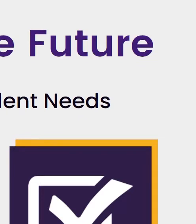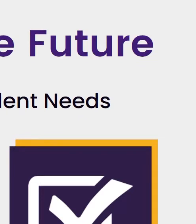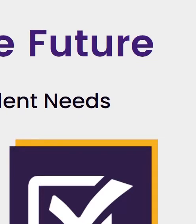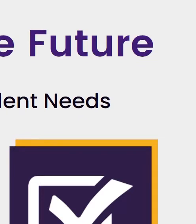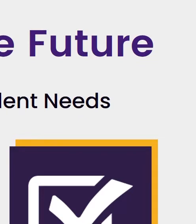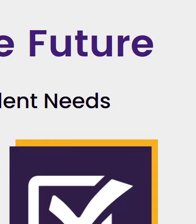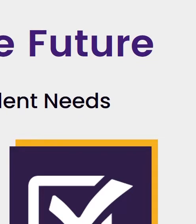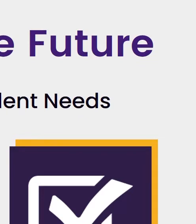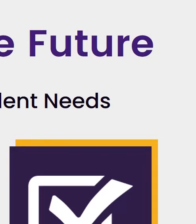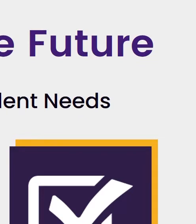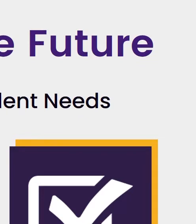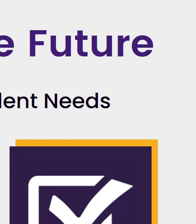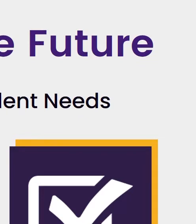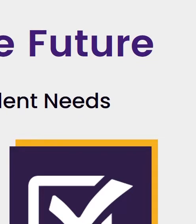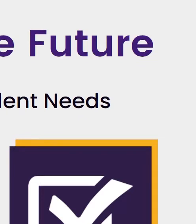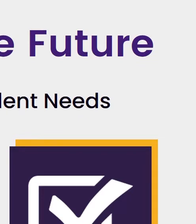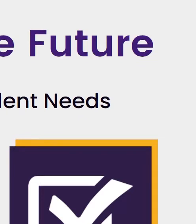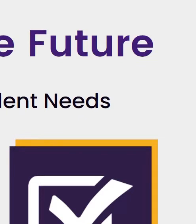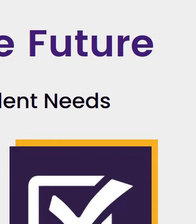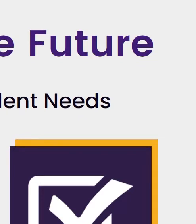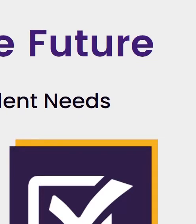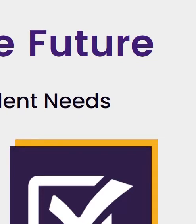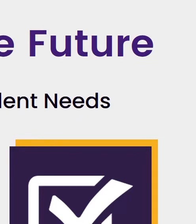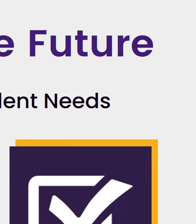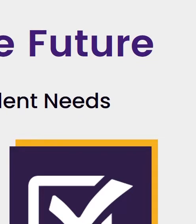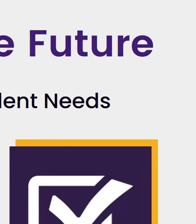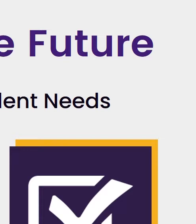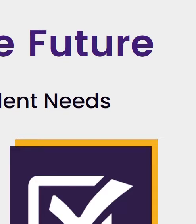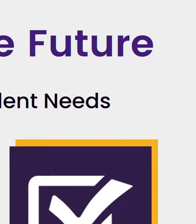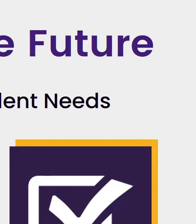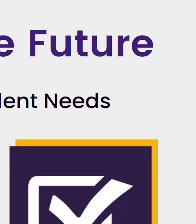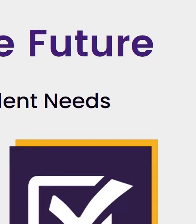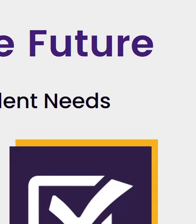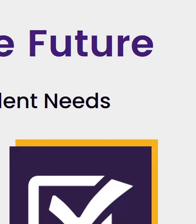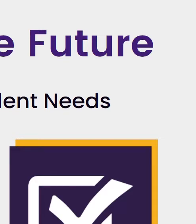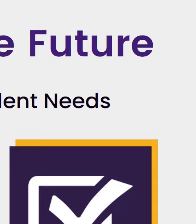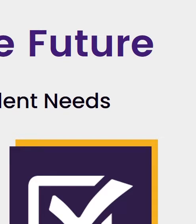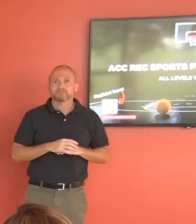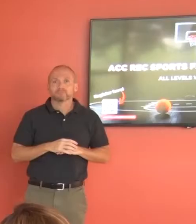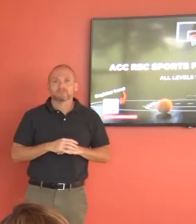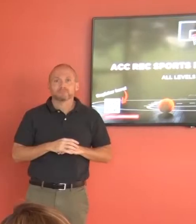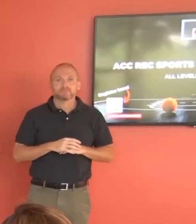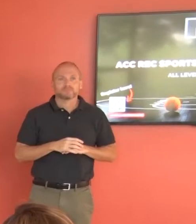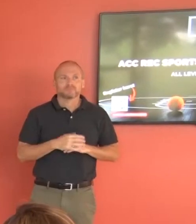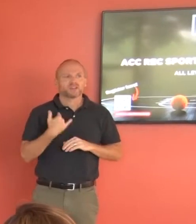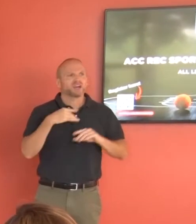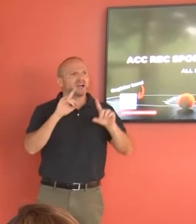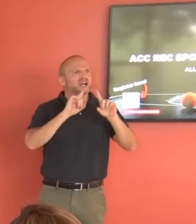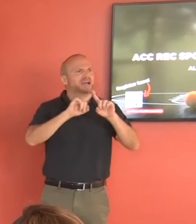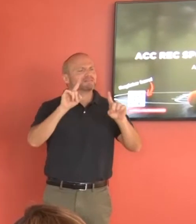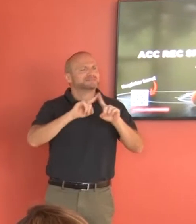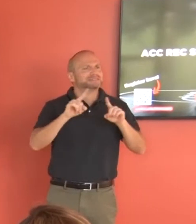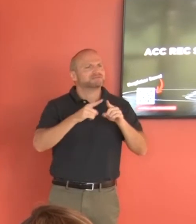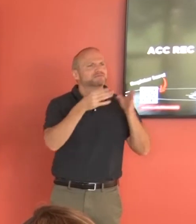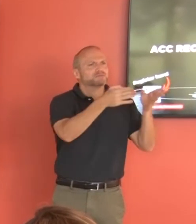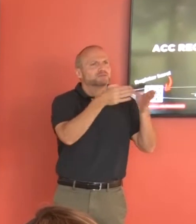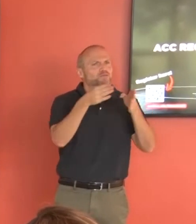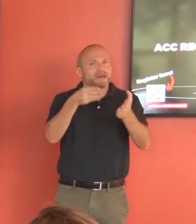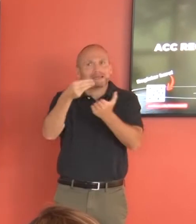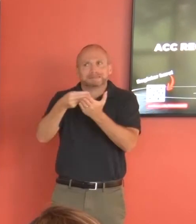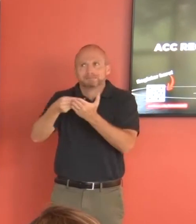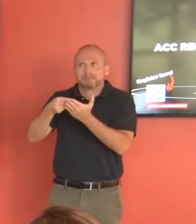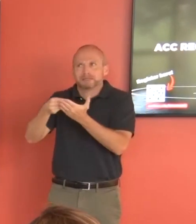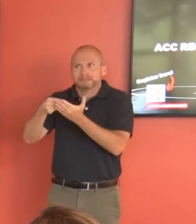Law Enforcement Academy. And then we also, there are different funding mechanisms that we